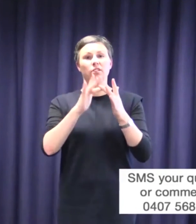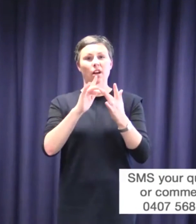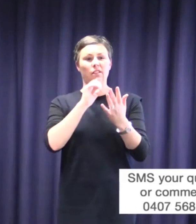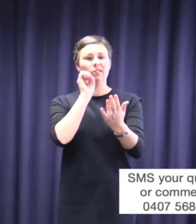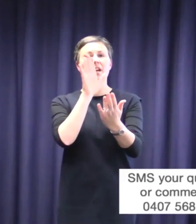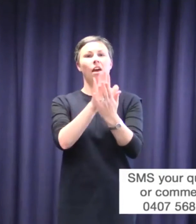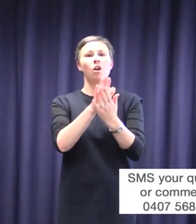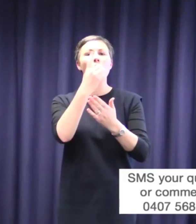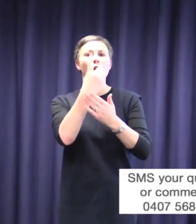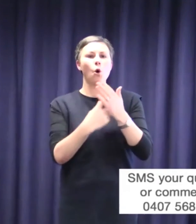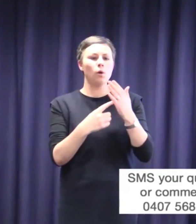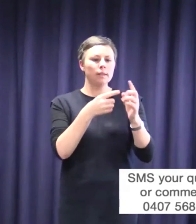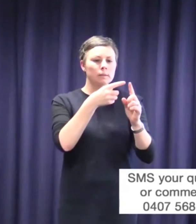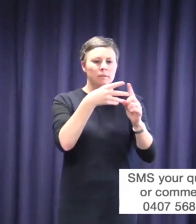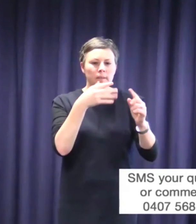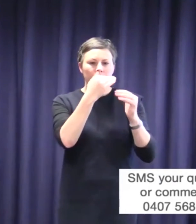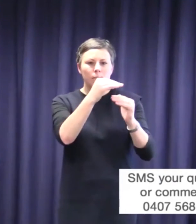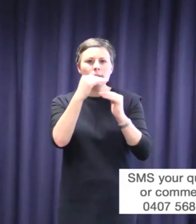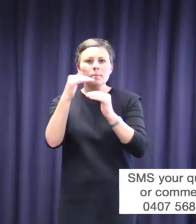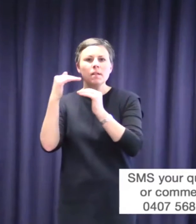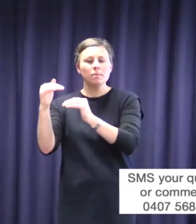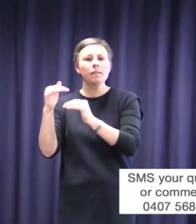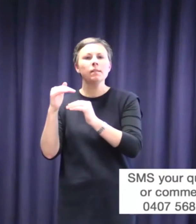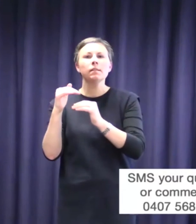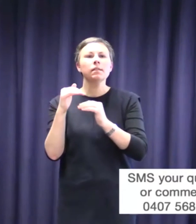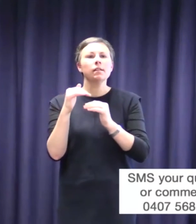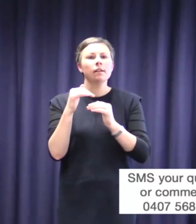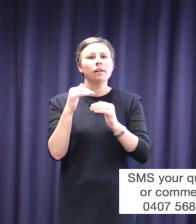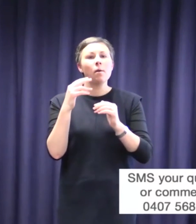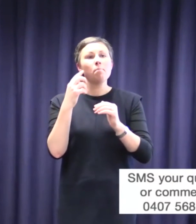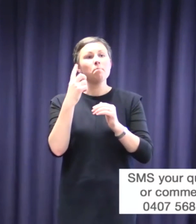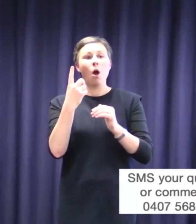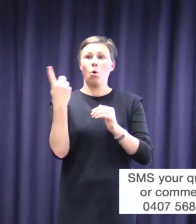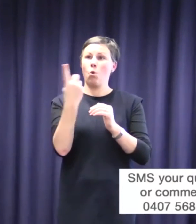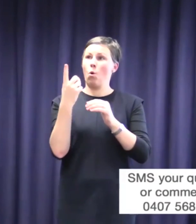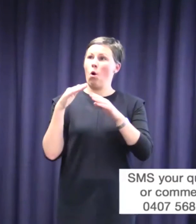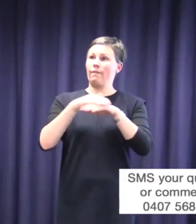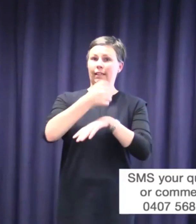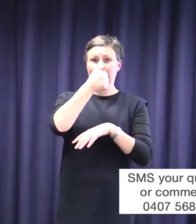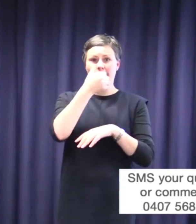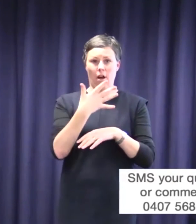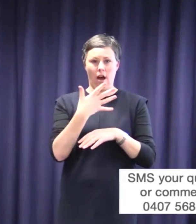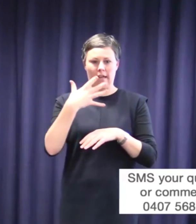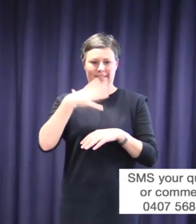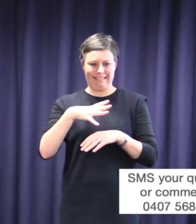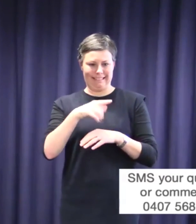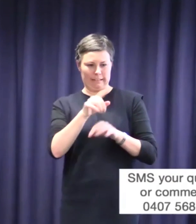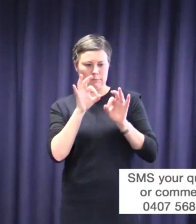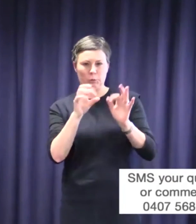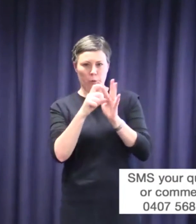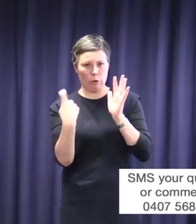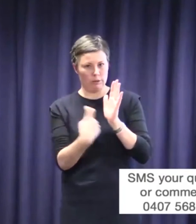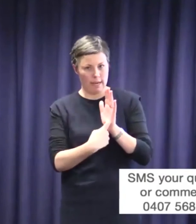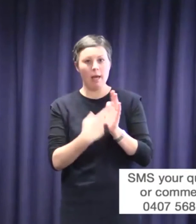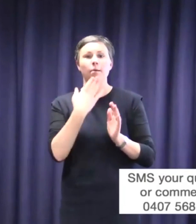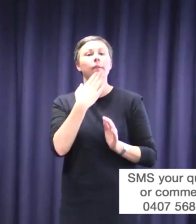in specific areas. However, we have always said that if over 65s have particular areas of need, then